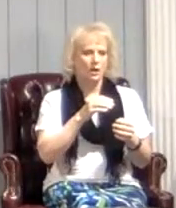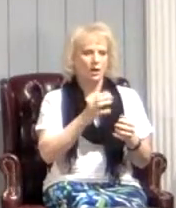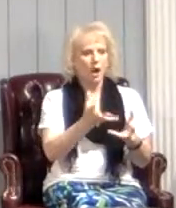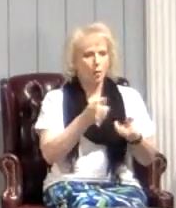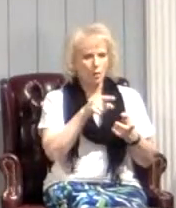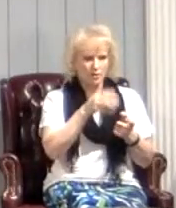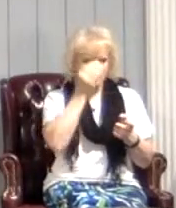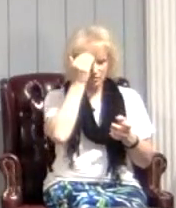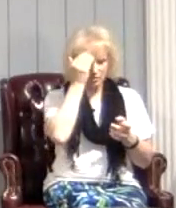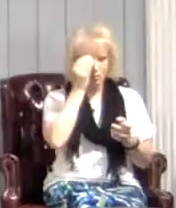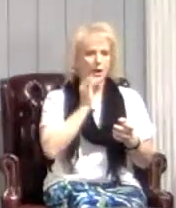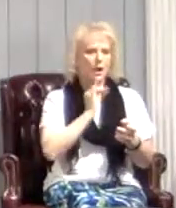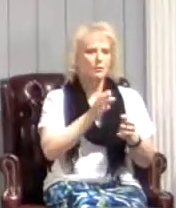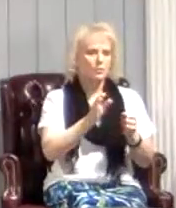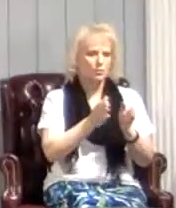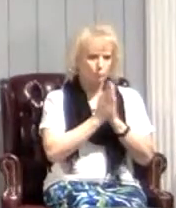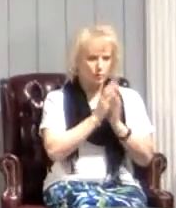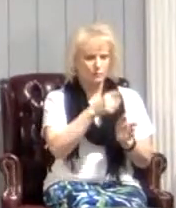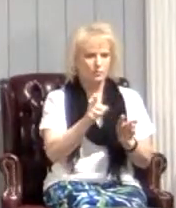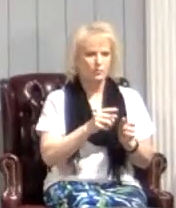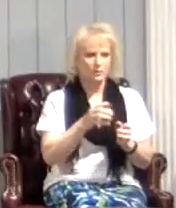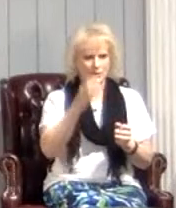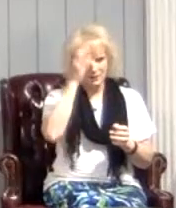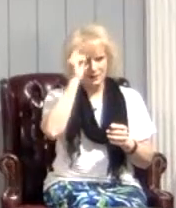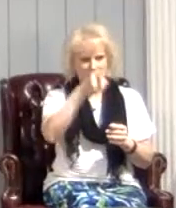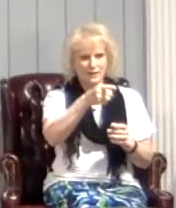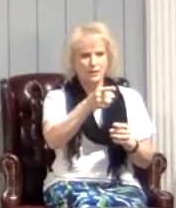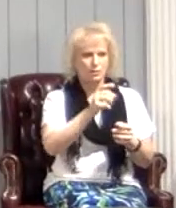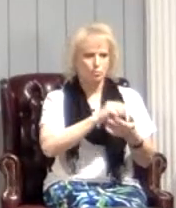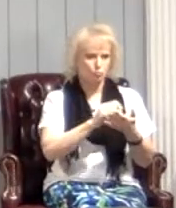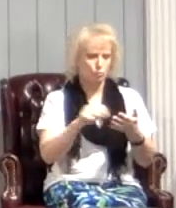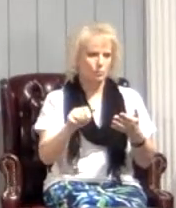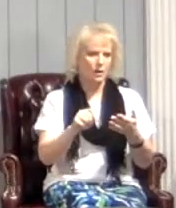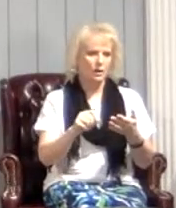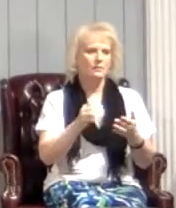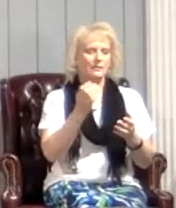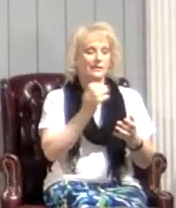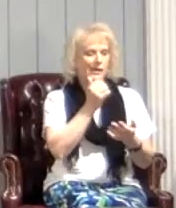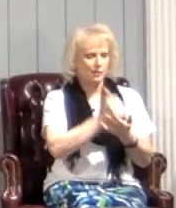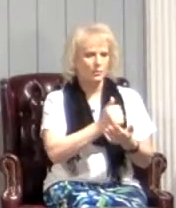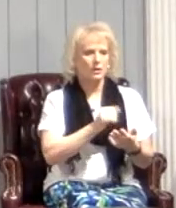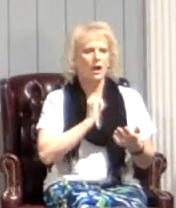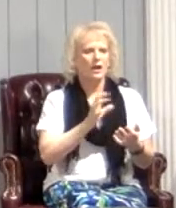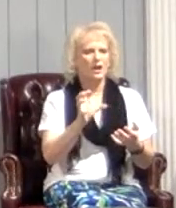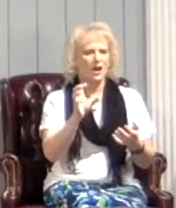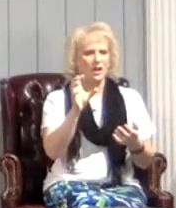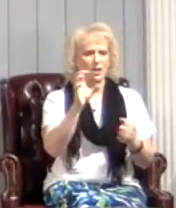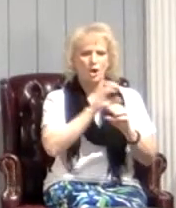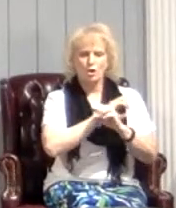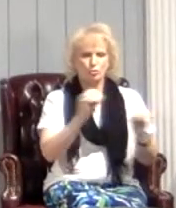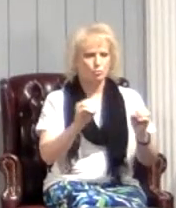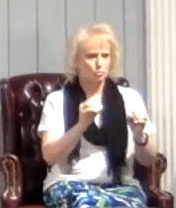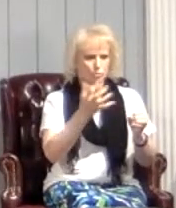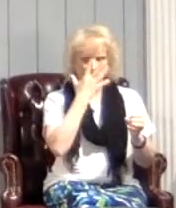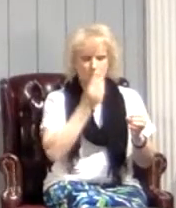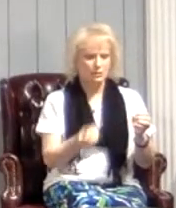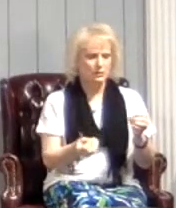today. And he wrote back and said, amen. Got zero sleep last night and this morning. This morning